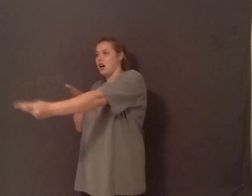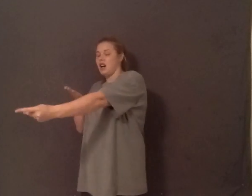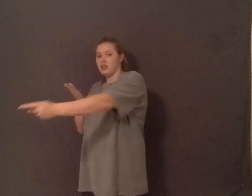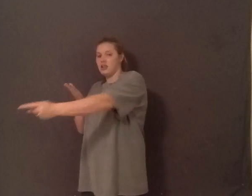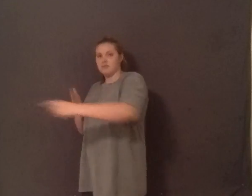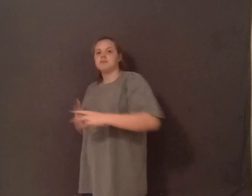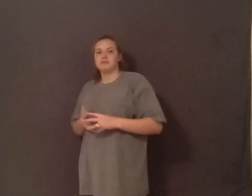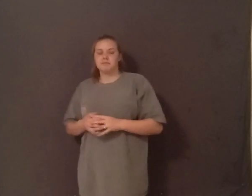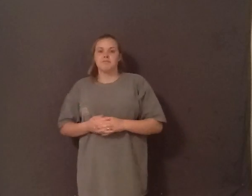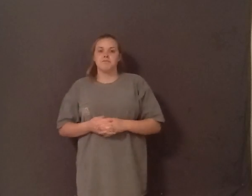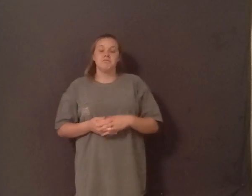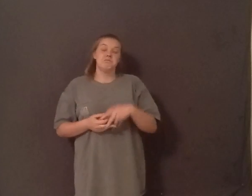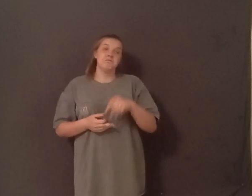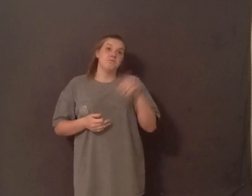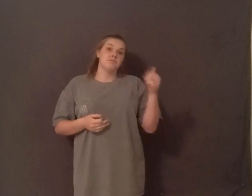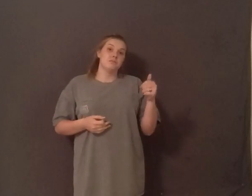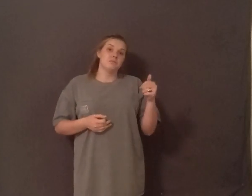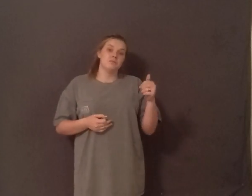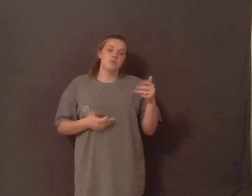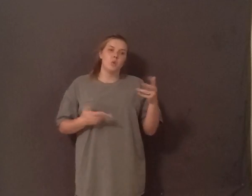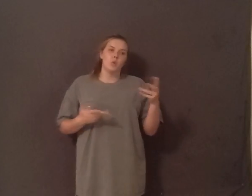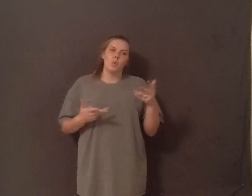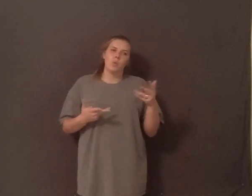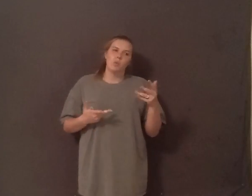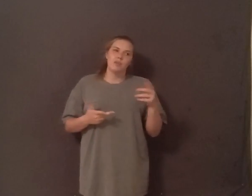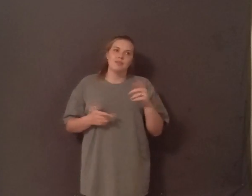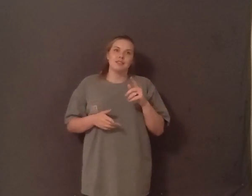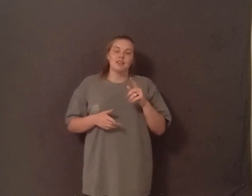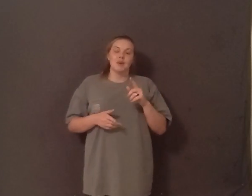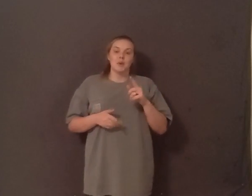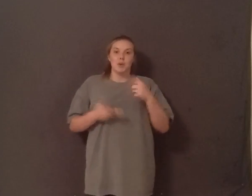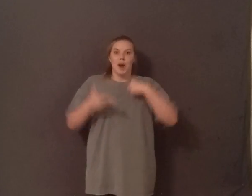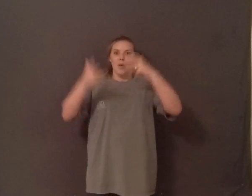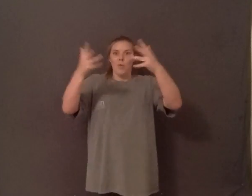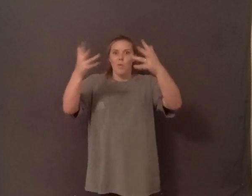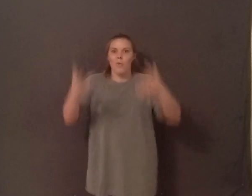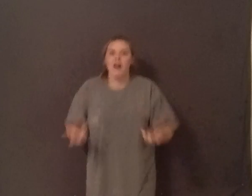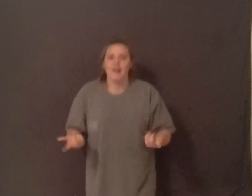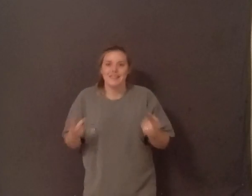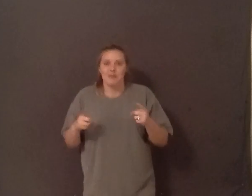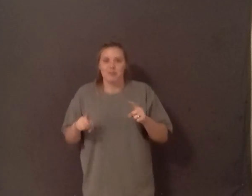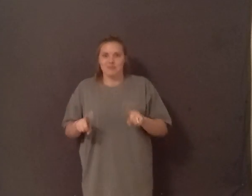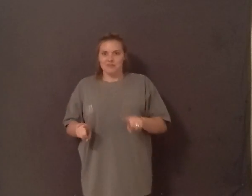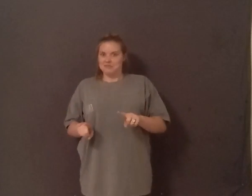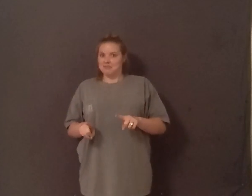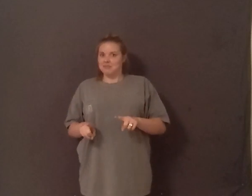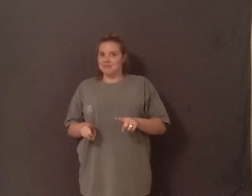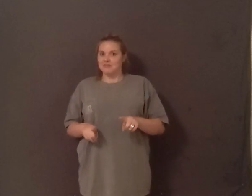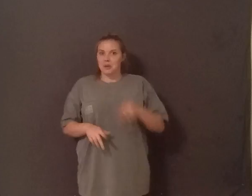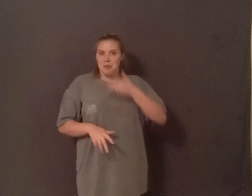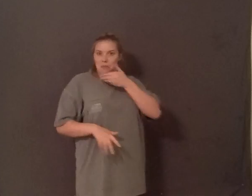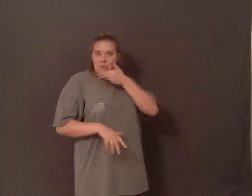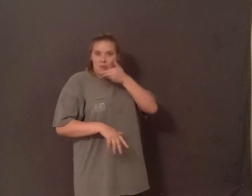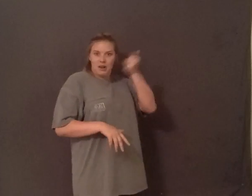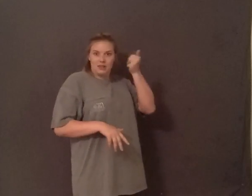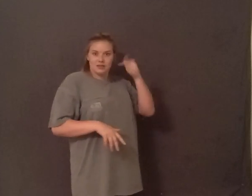that question would be, what outcome do I think would be best? So you might think, it would be best for me to get the girl. It